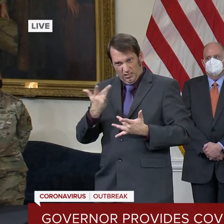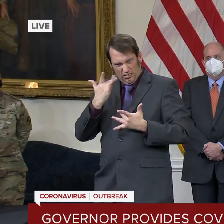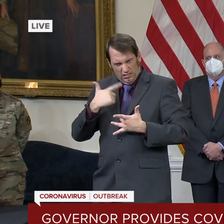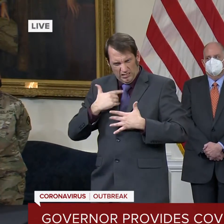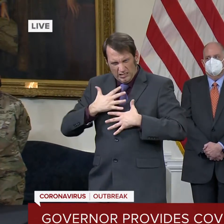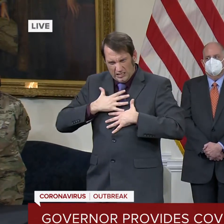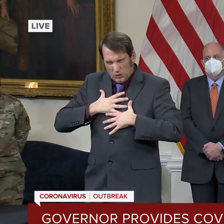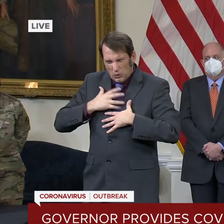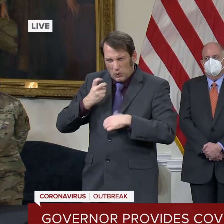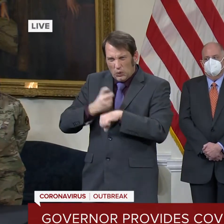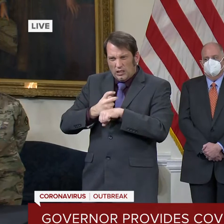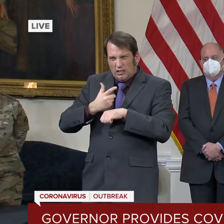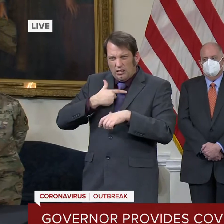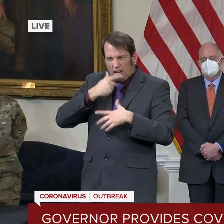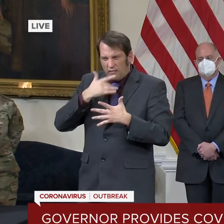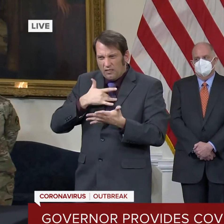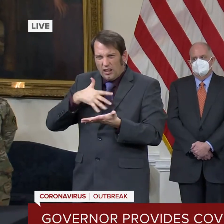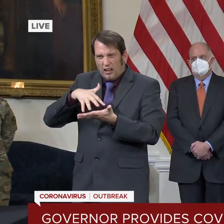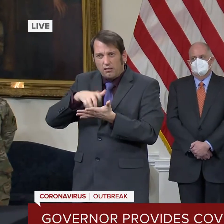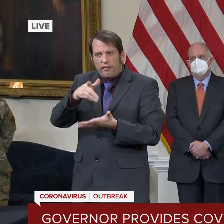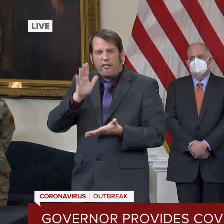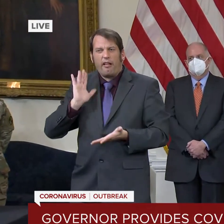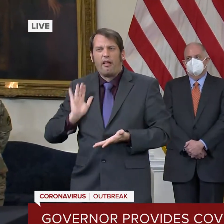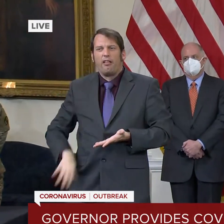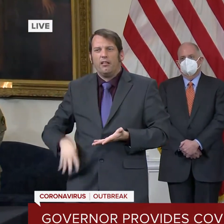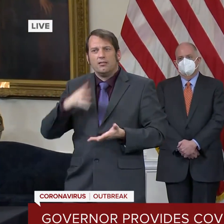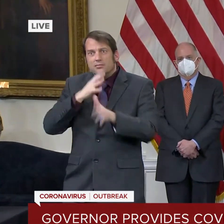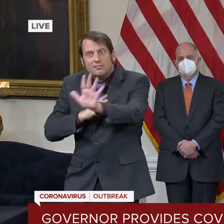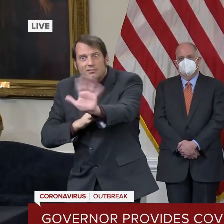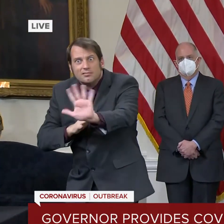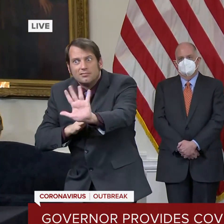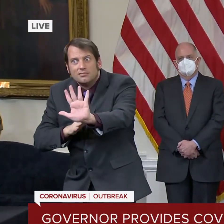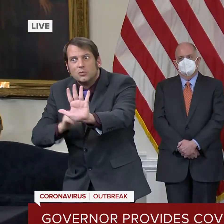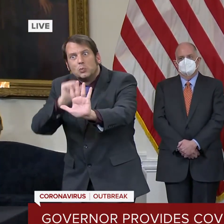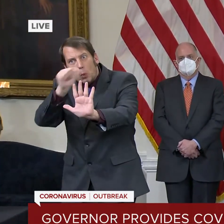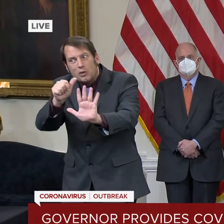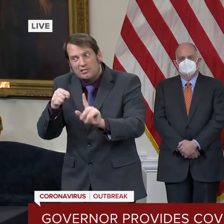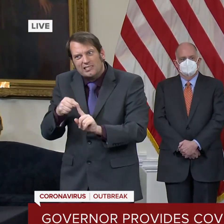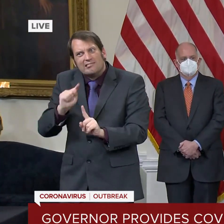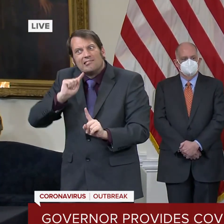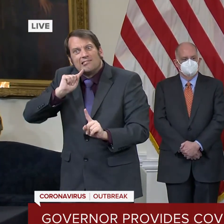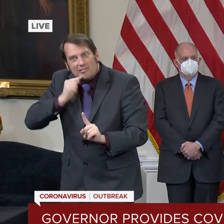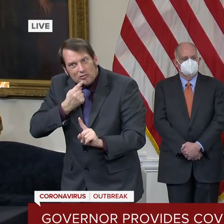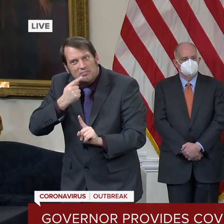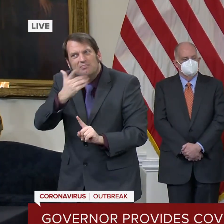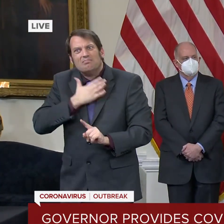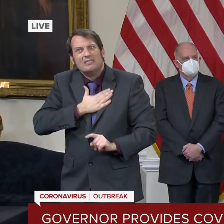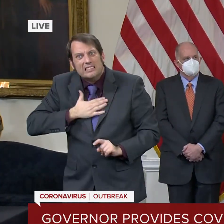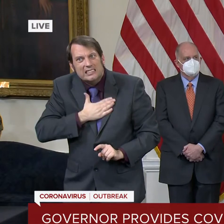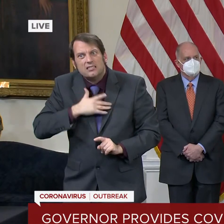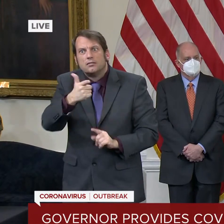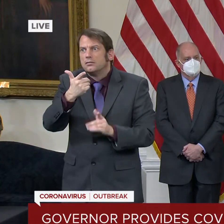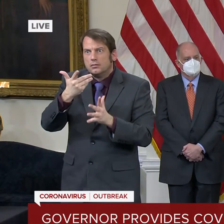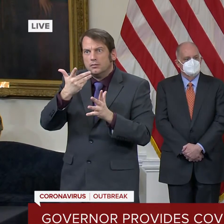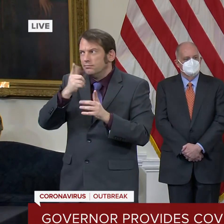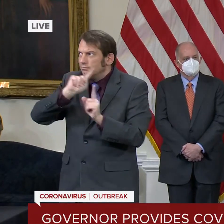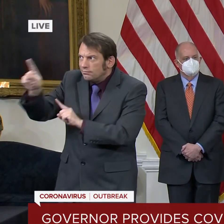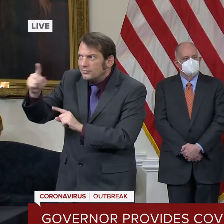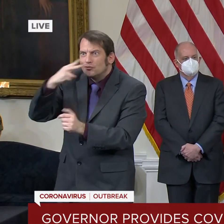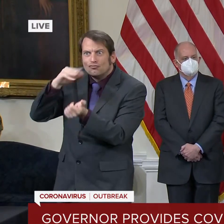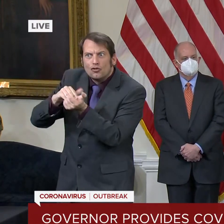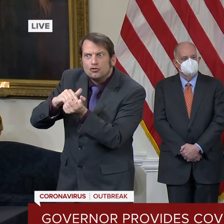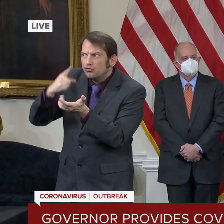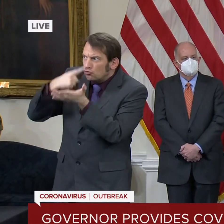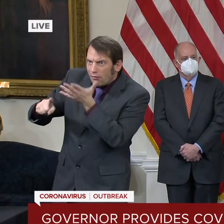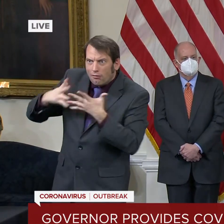sudden weakness. These could be warnings of serious problems that deserve prompt attention. Please do not delay. Thank you. And with that, I'll